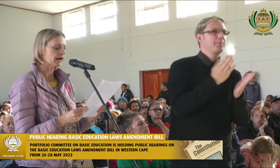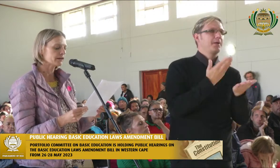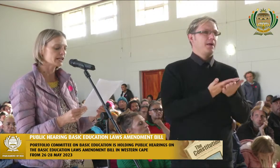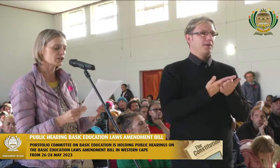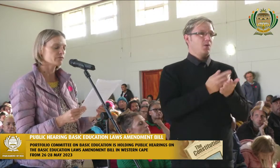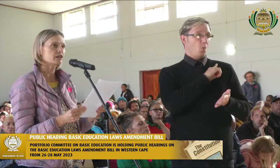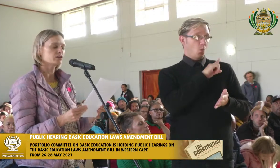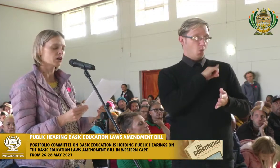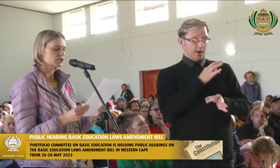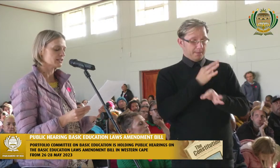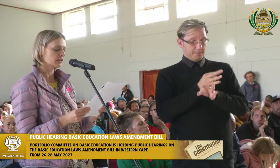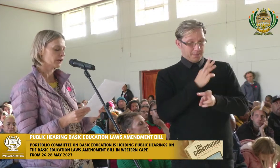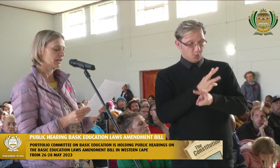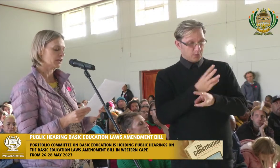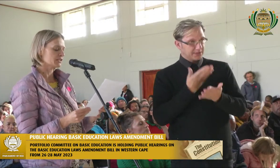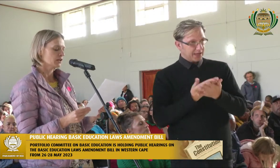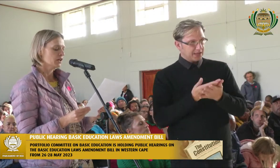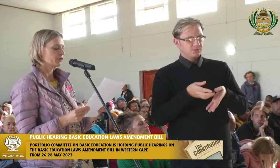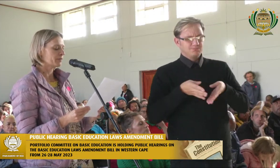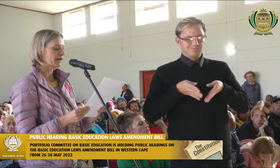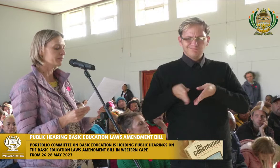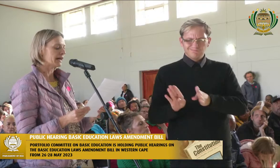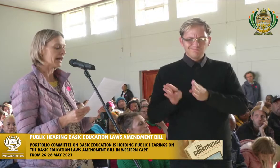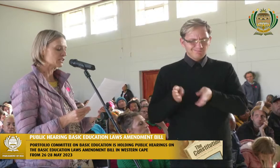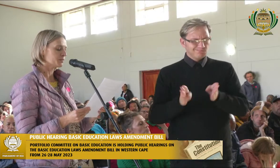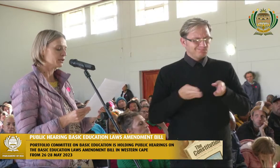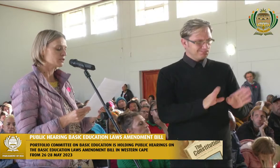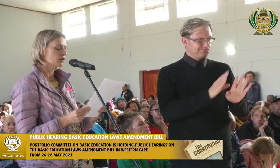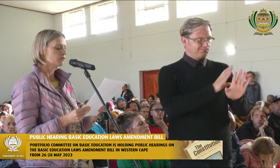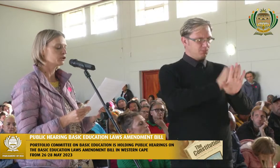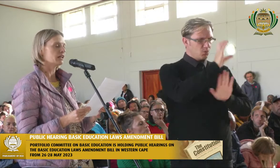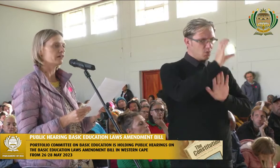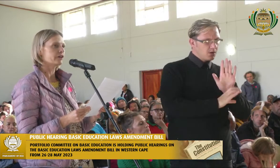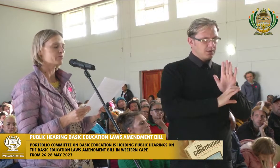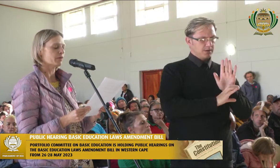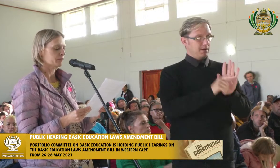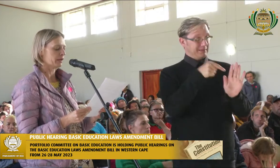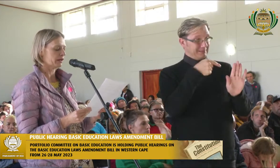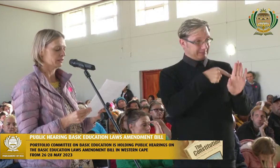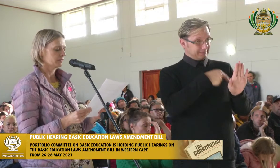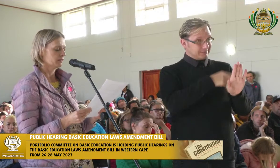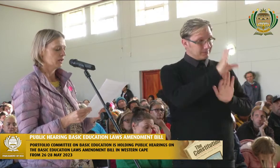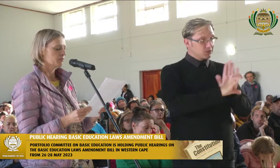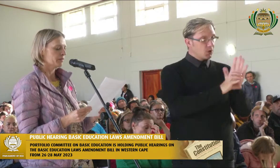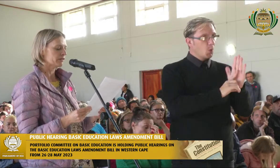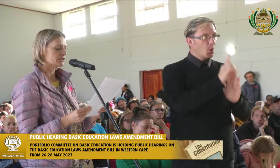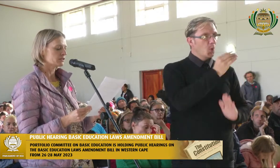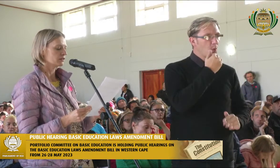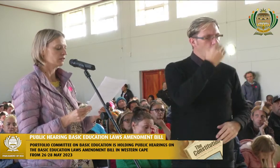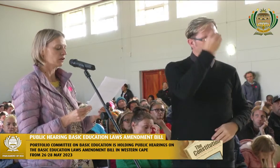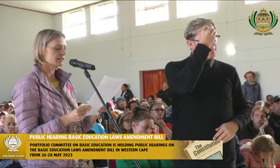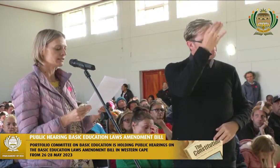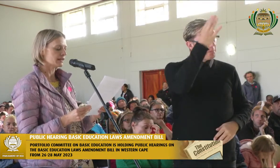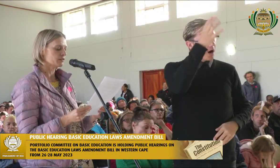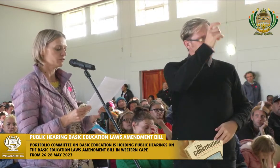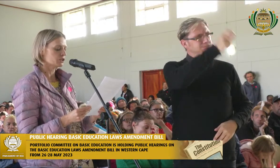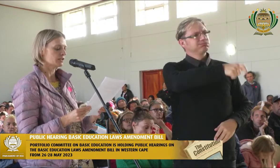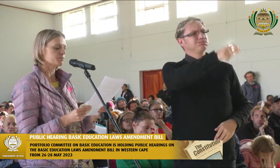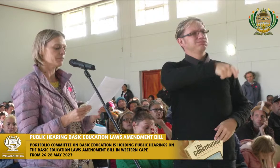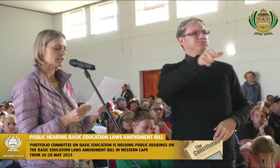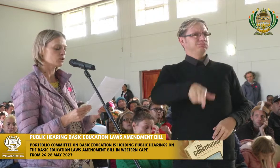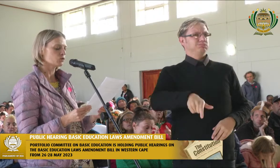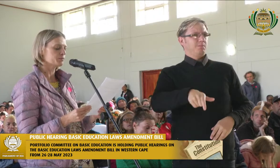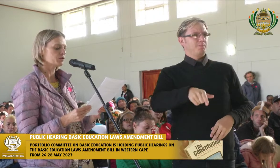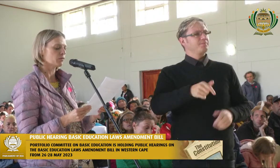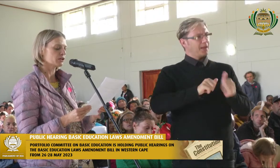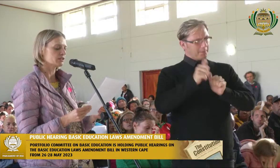select from a wide range of methodologies and curriculums prepared by experts for delivery by the parent. Parents, not a state official,